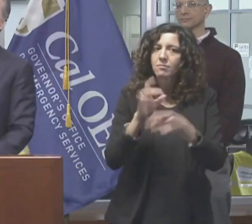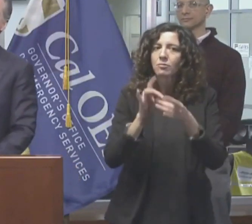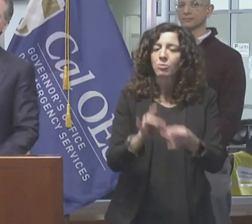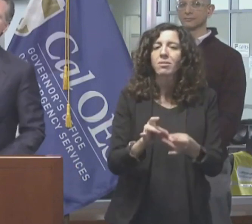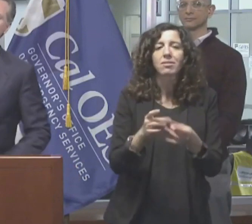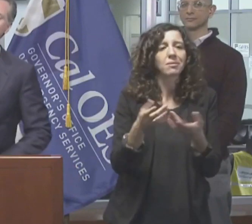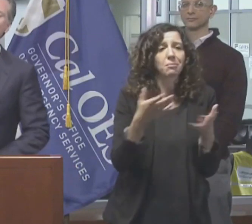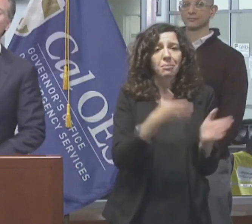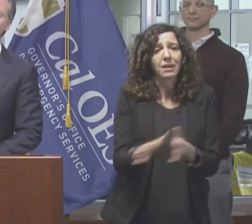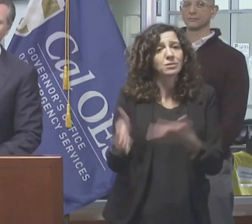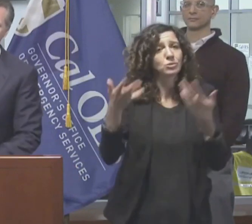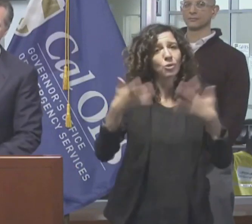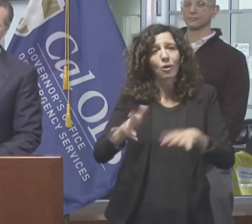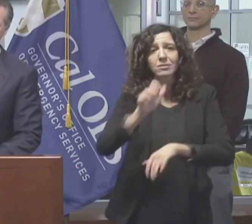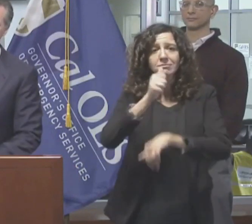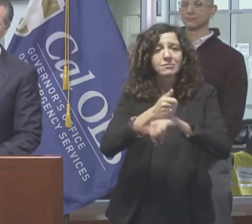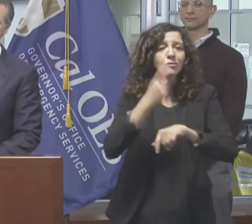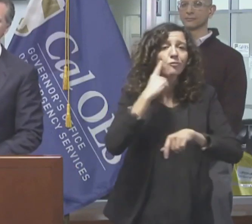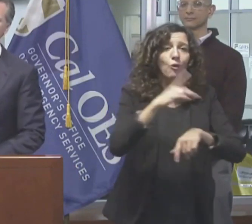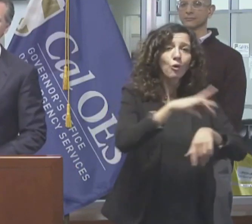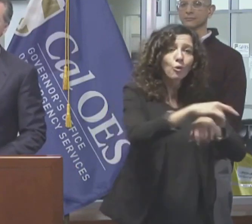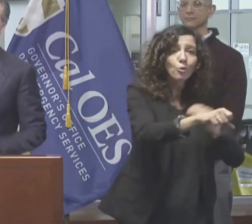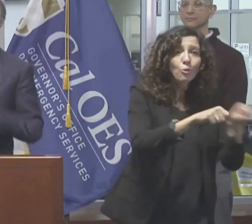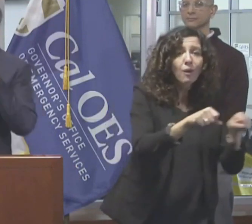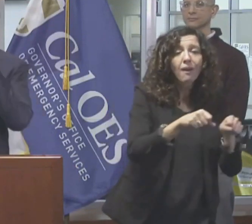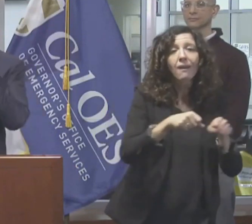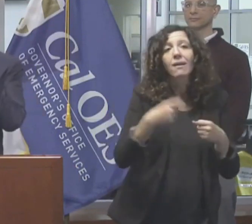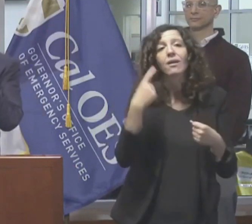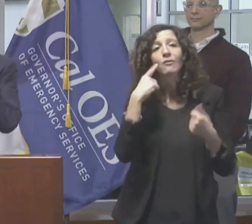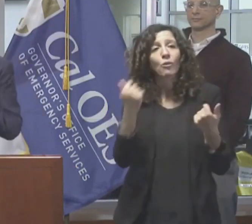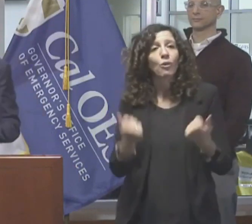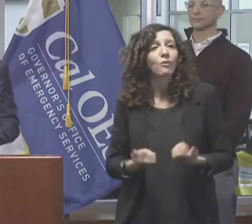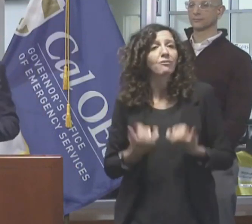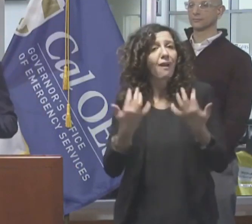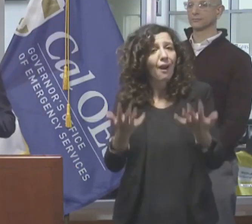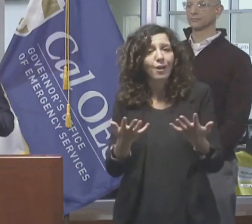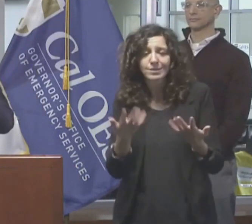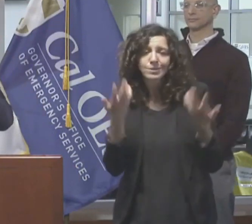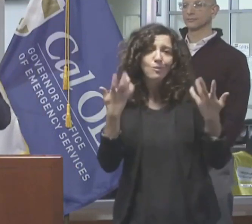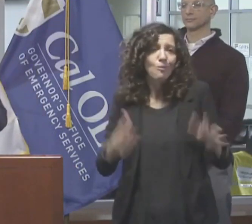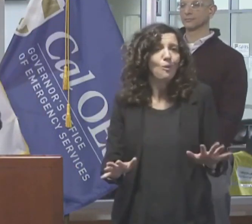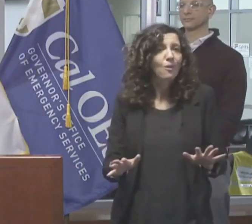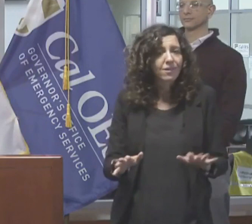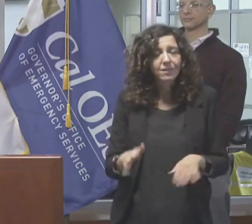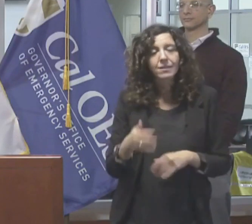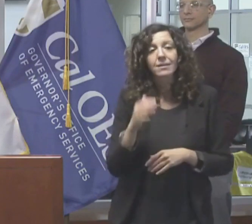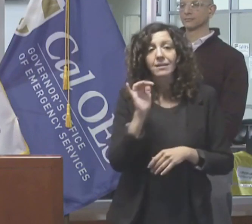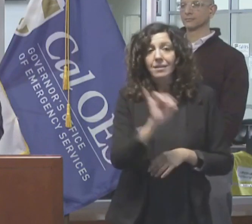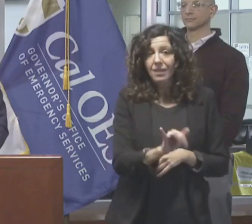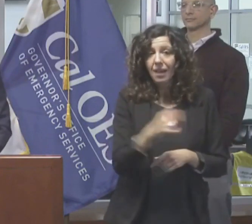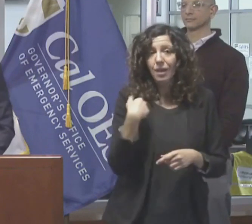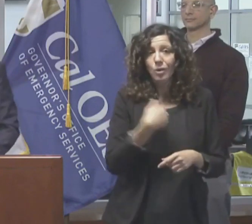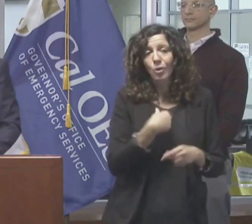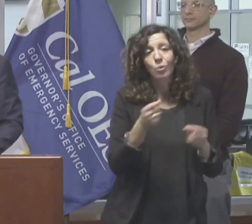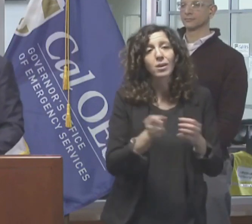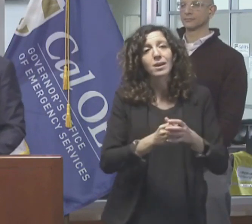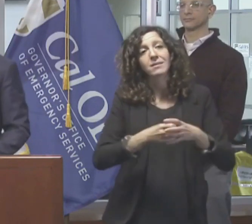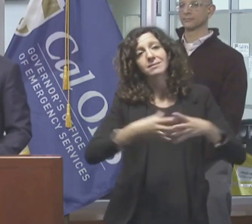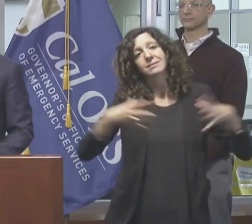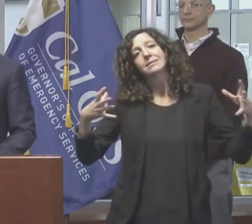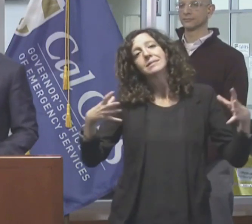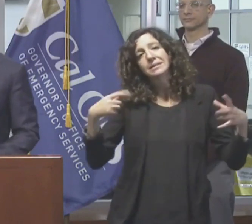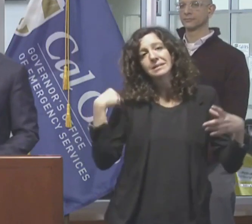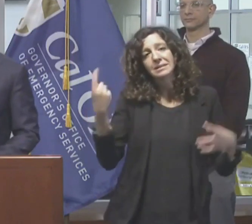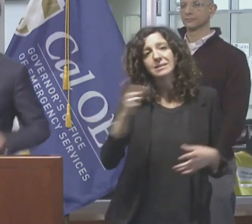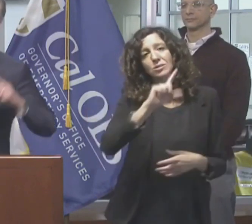that have existed for earthquake scenarios, and plans that you know have been at scale since 2015, one of the worst